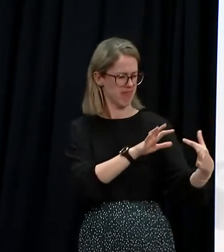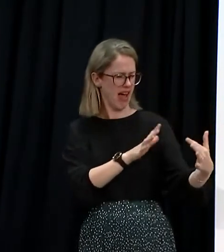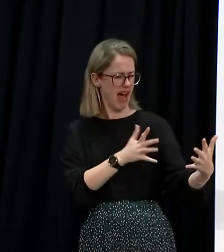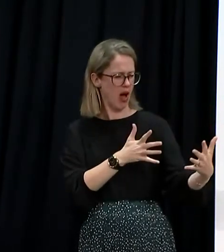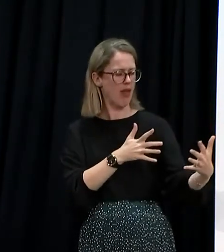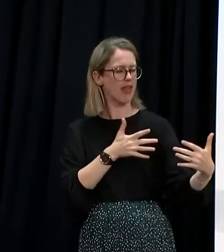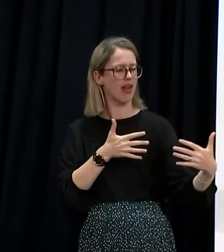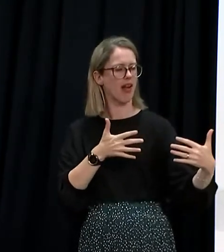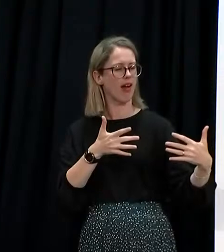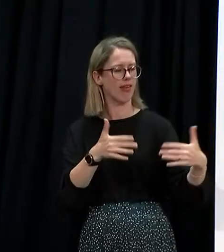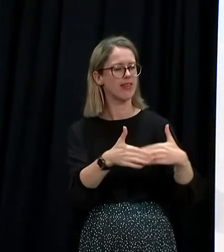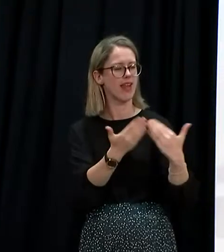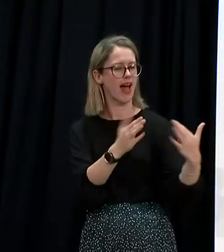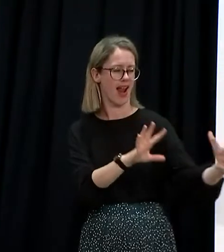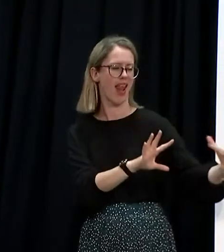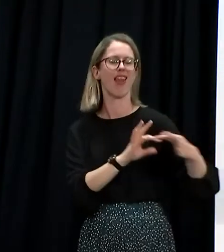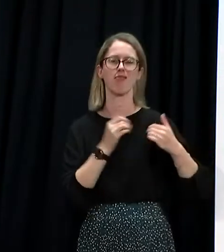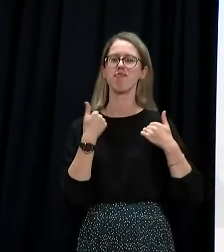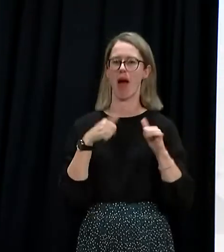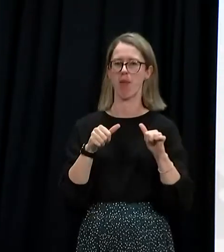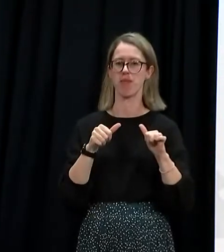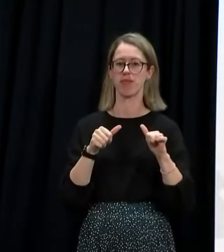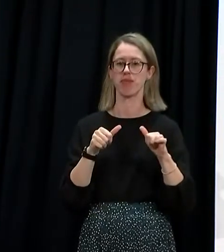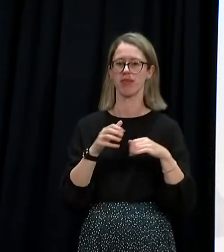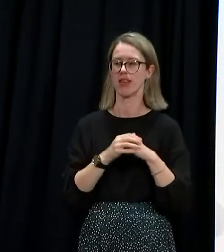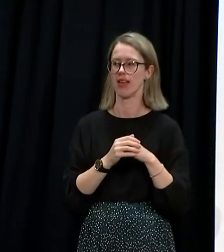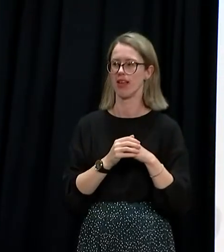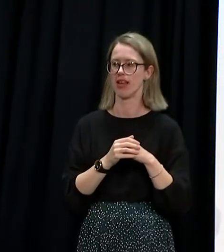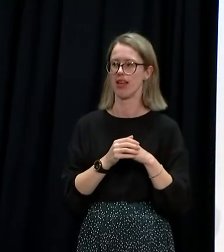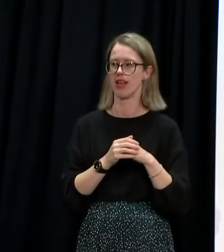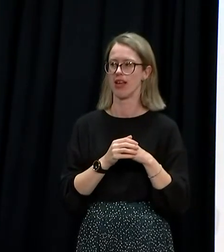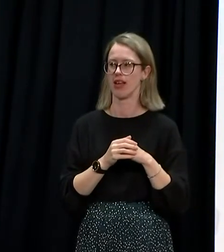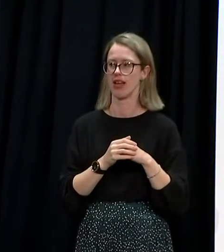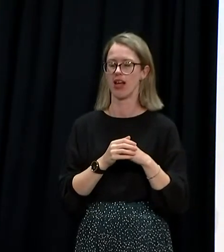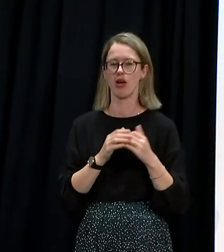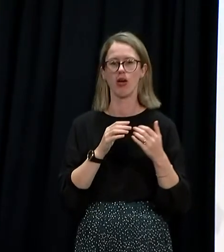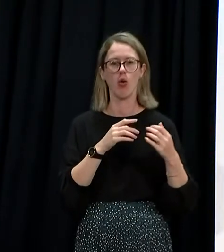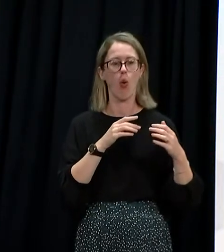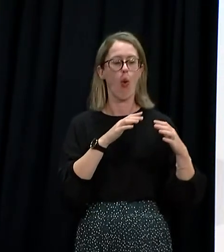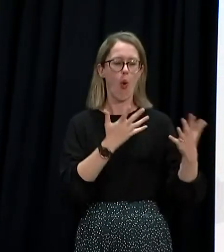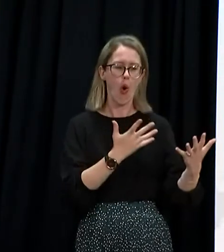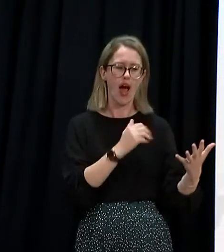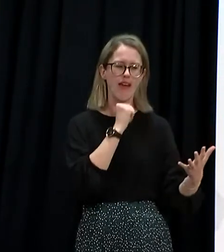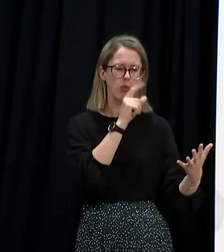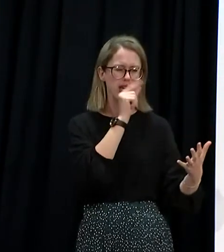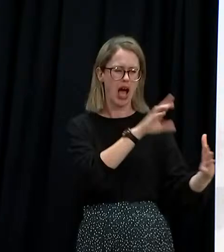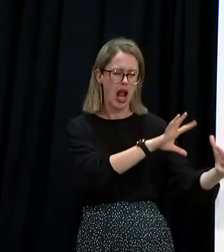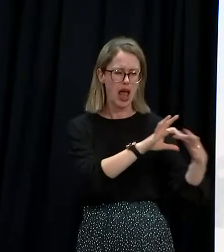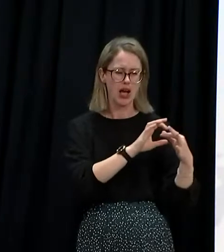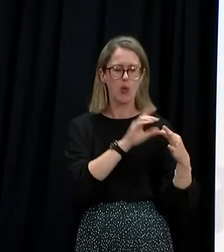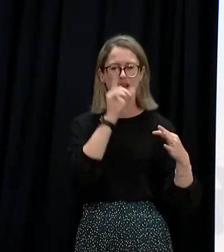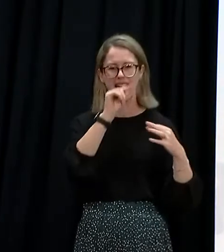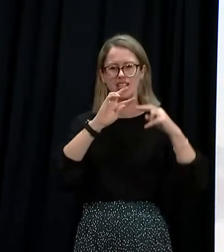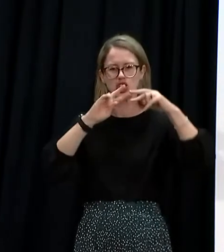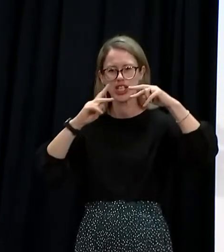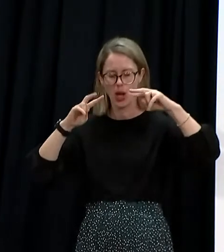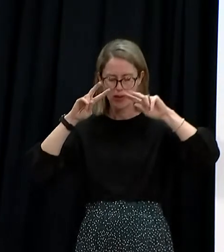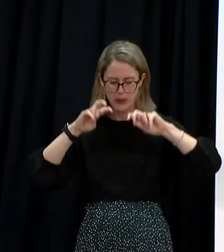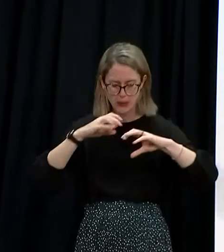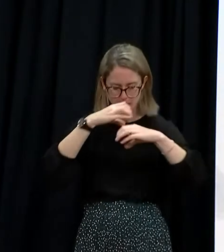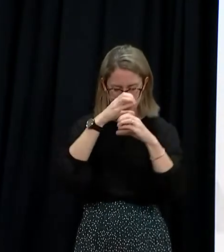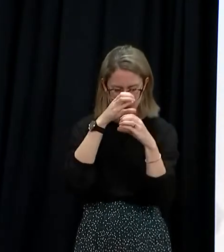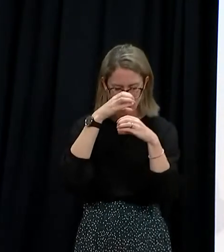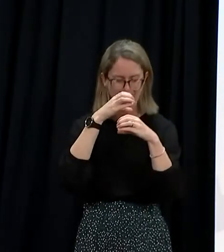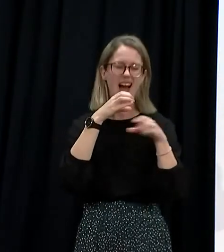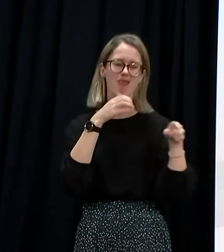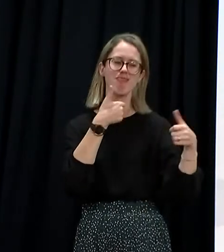are establishing links, and when we aren't doing it at the end of the day, we're often able to through genome sequencing that takes a bit more time. The issue,